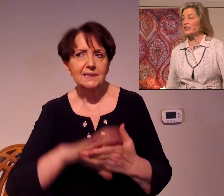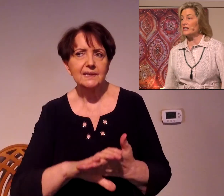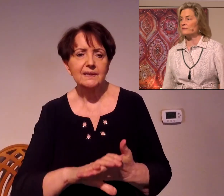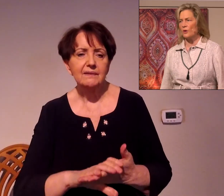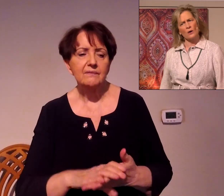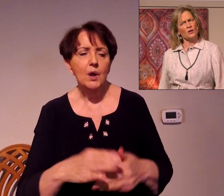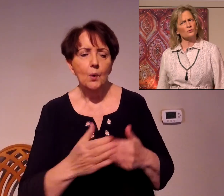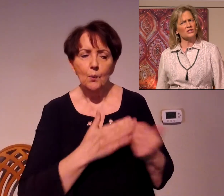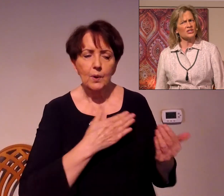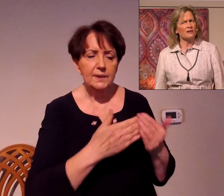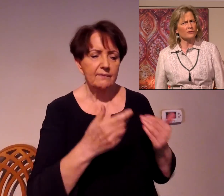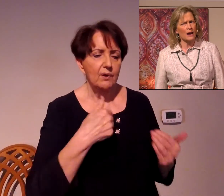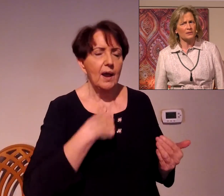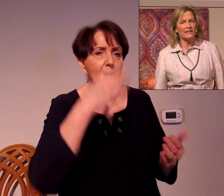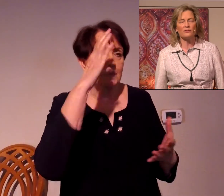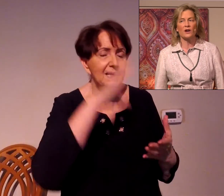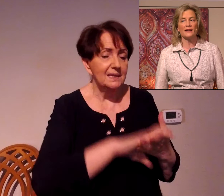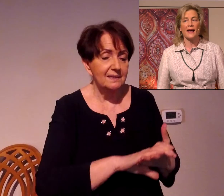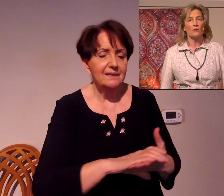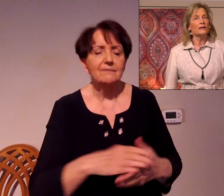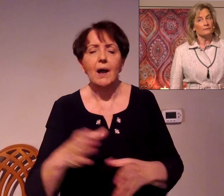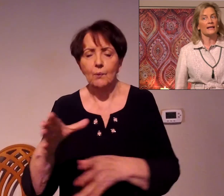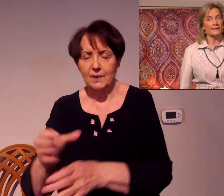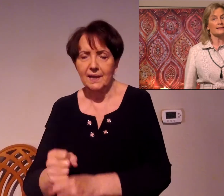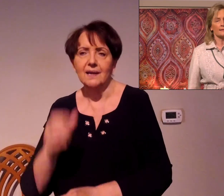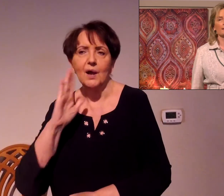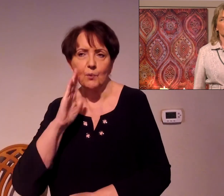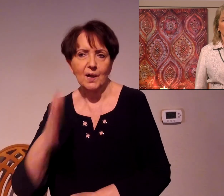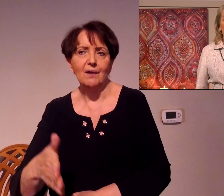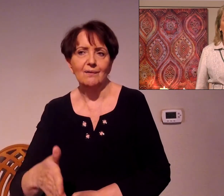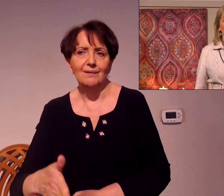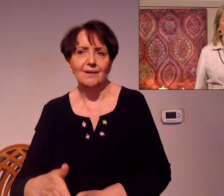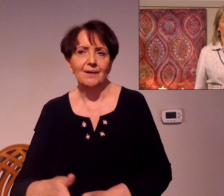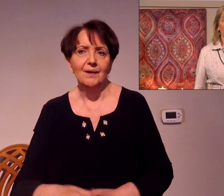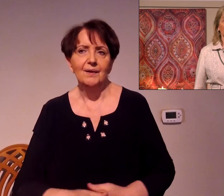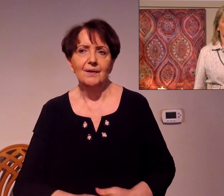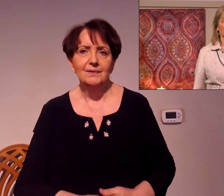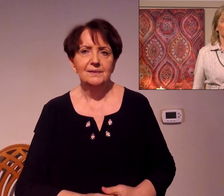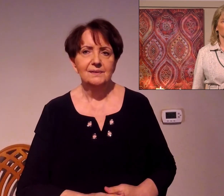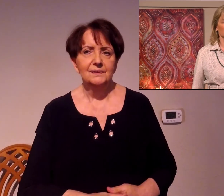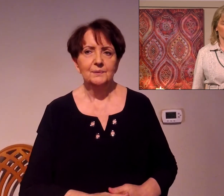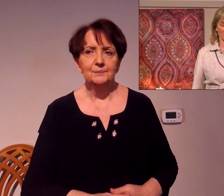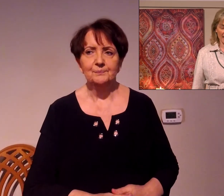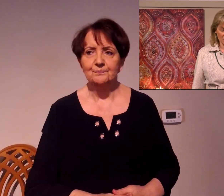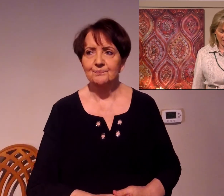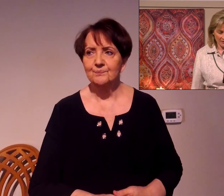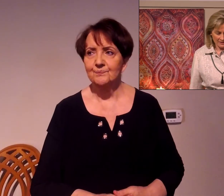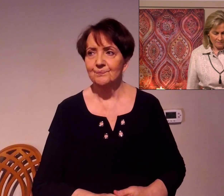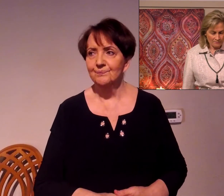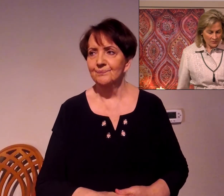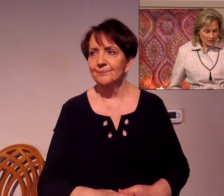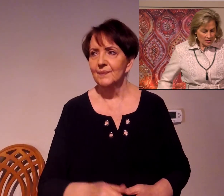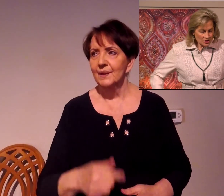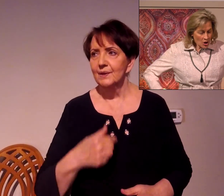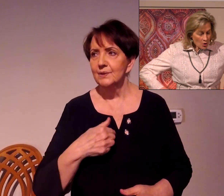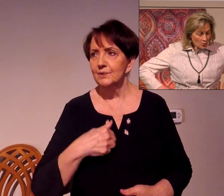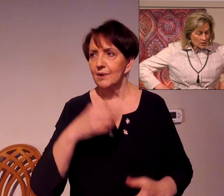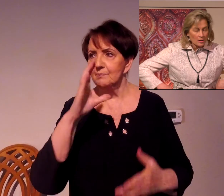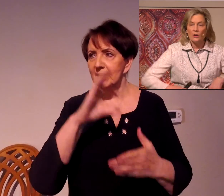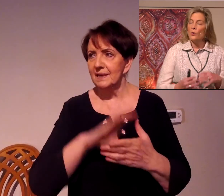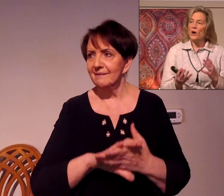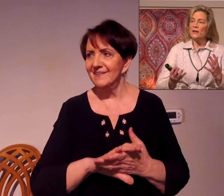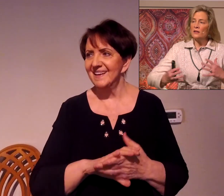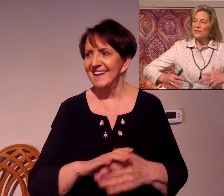to receive. Do I want to receive what I'm believing right now? Let's rewrite that. Change it.